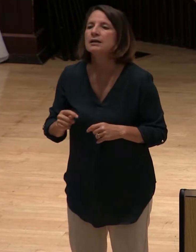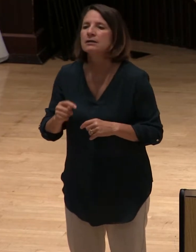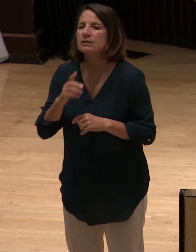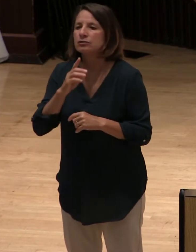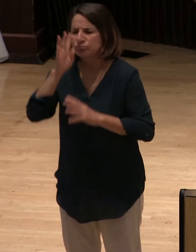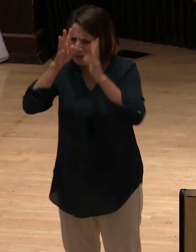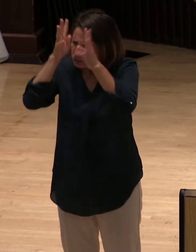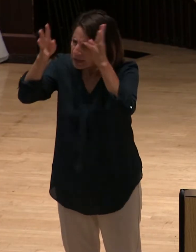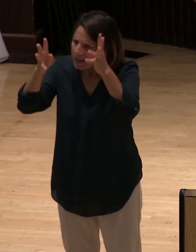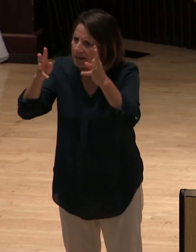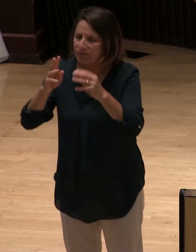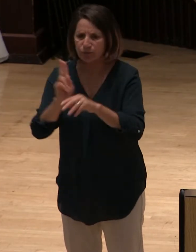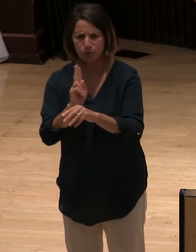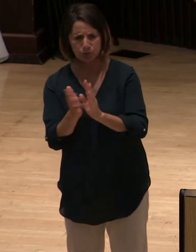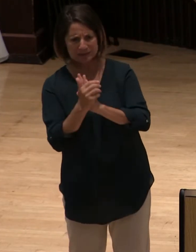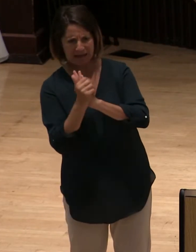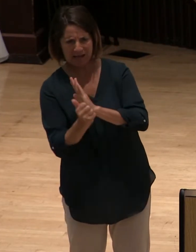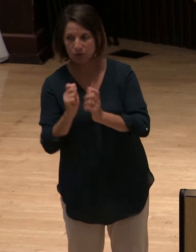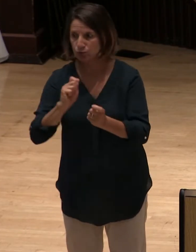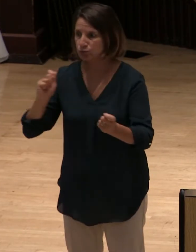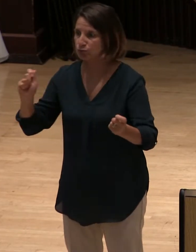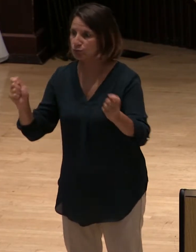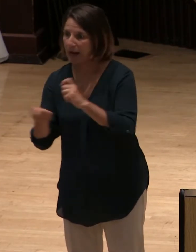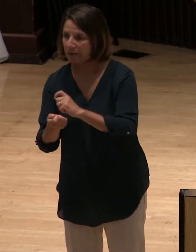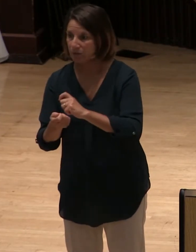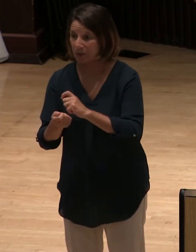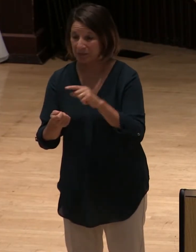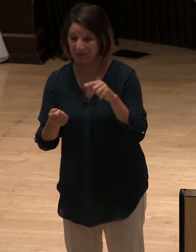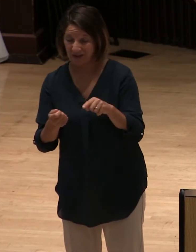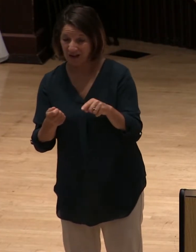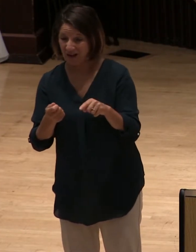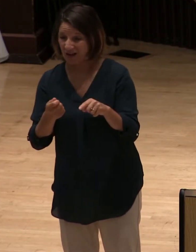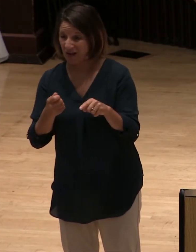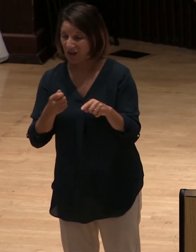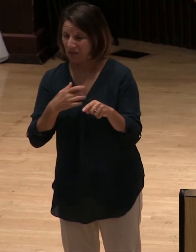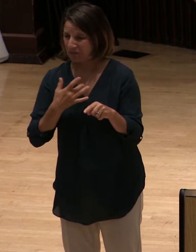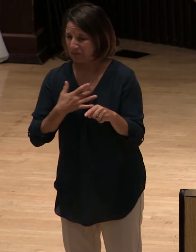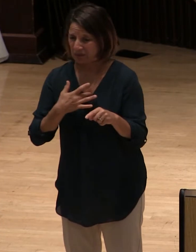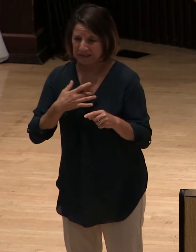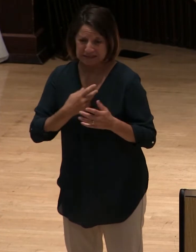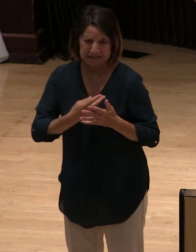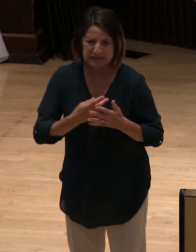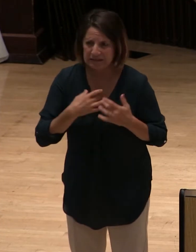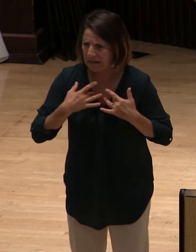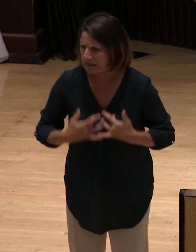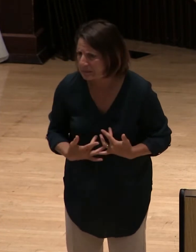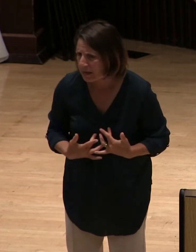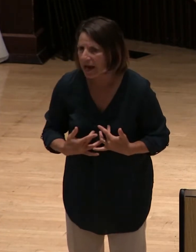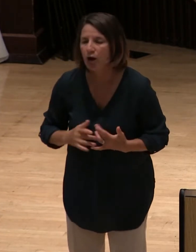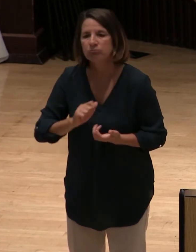use our talents to transform hopelessness in this world into new beginnings.